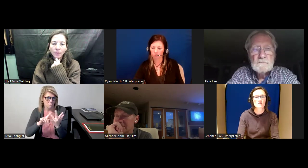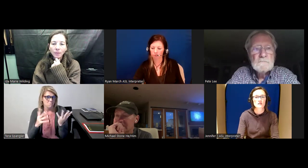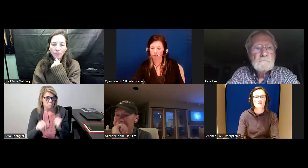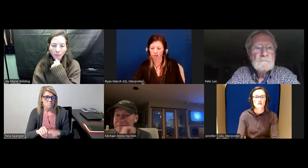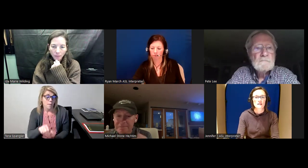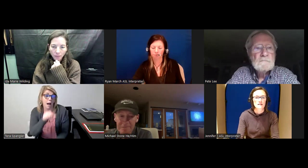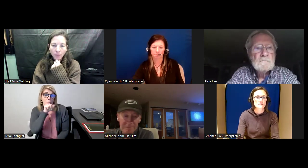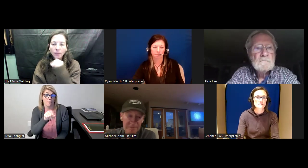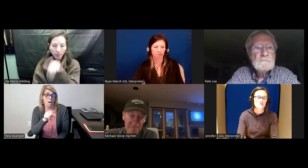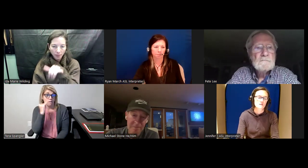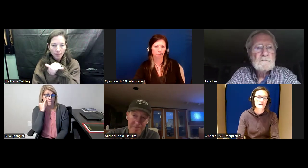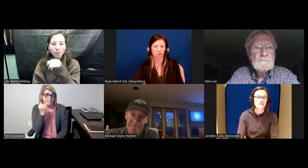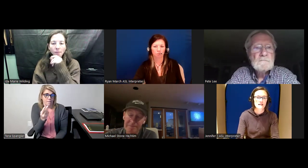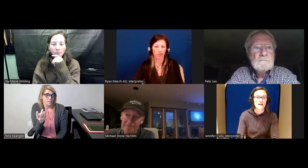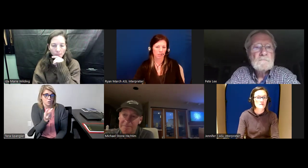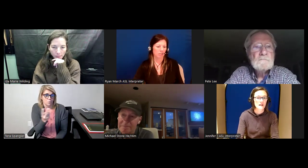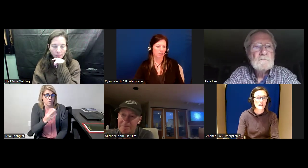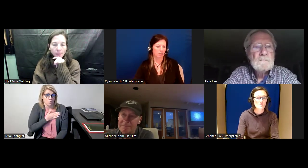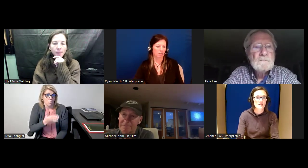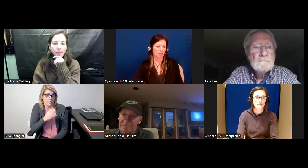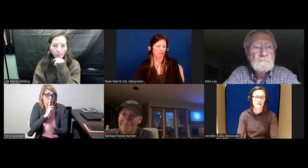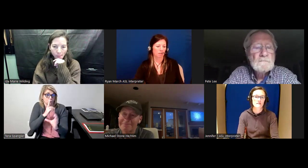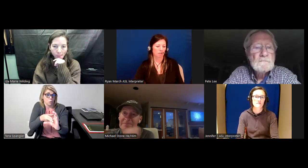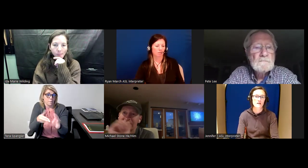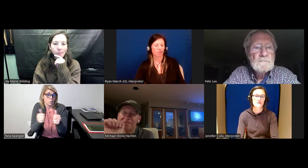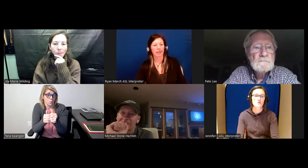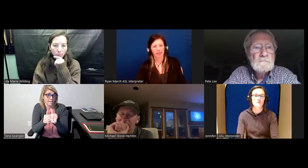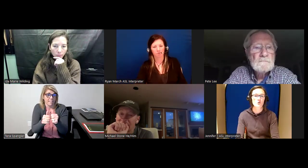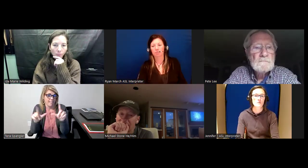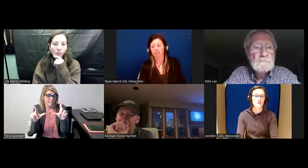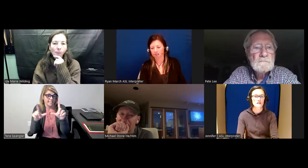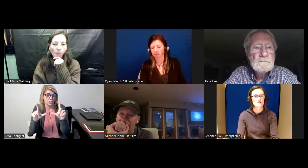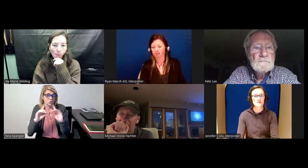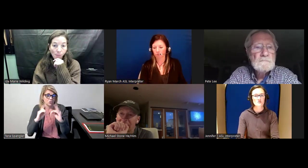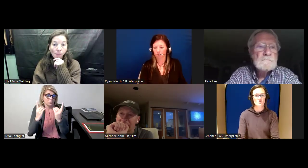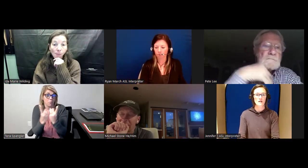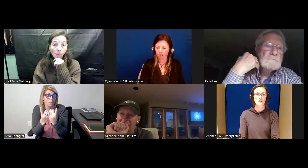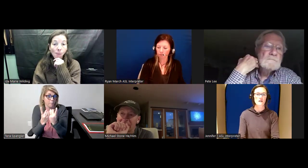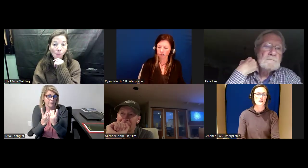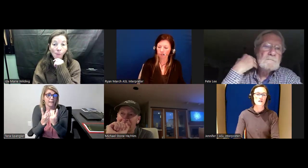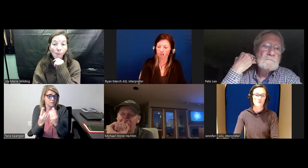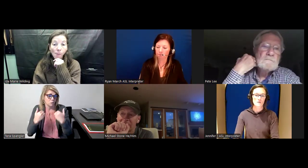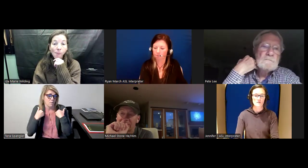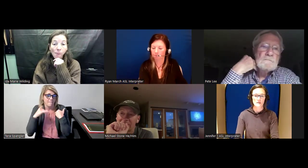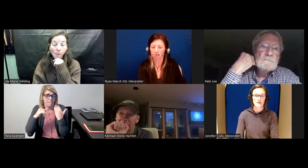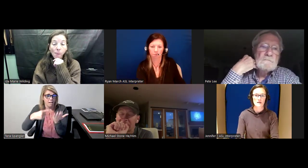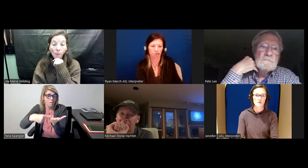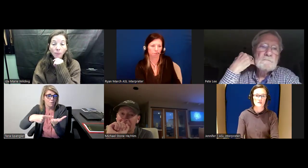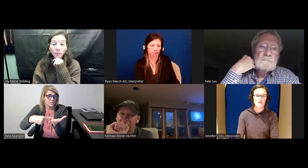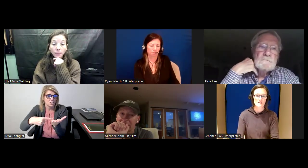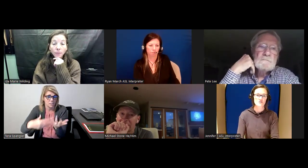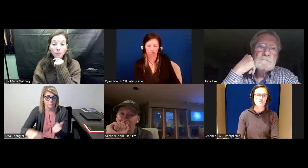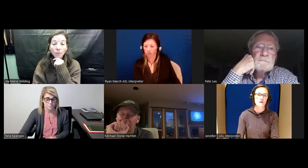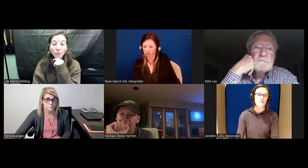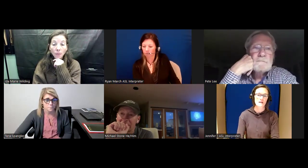renewal is. So things like that. But yeah, I would love it if the two of you would be willing to join in with me meeting